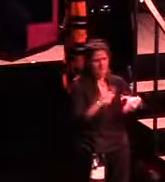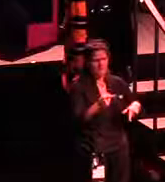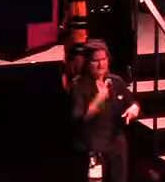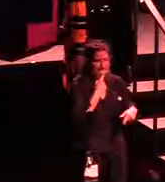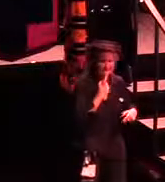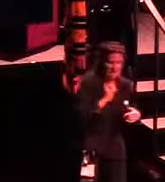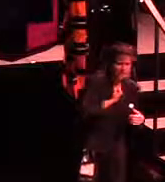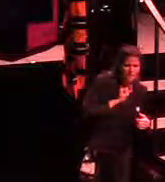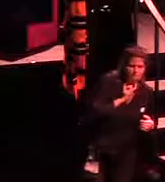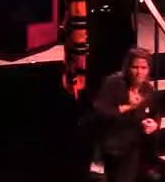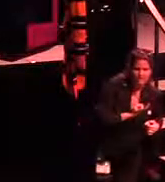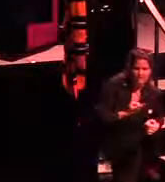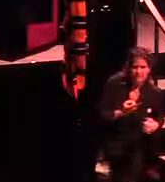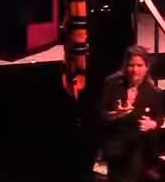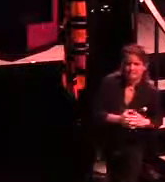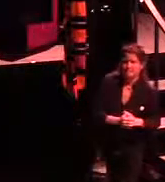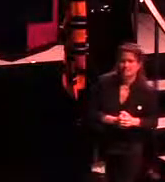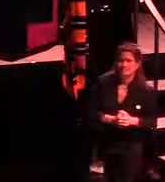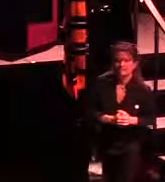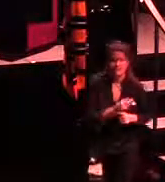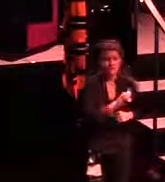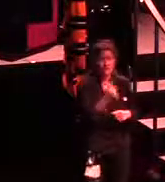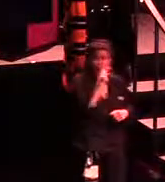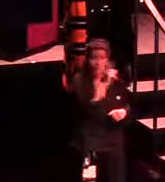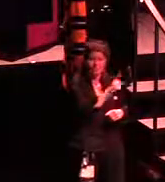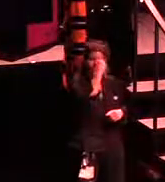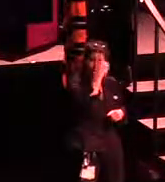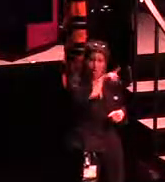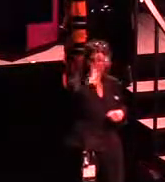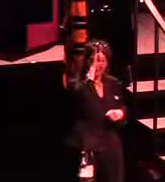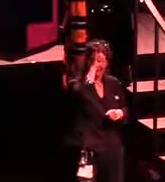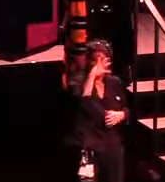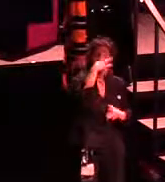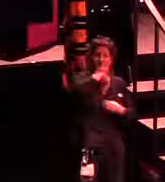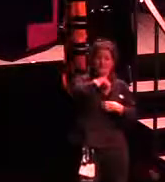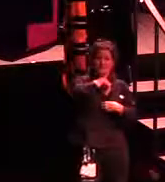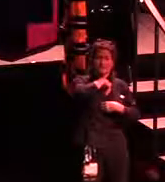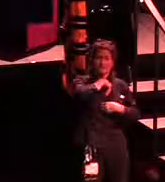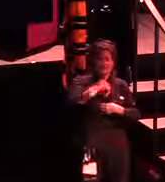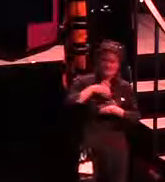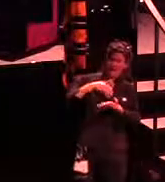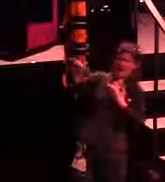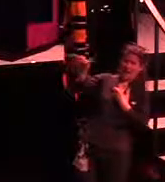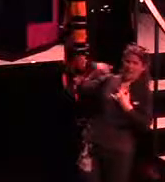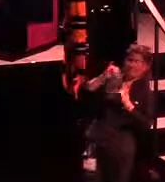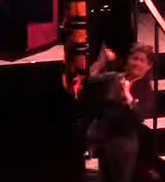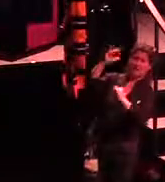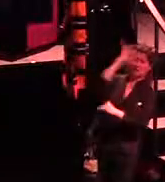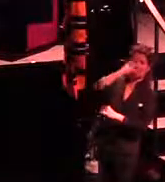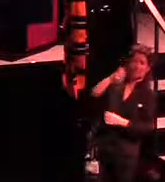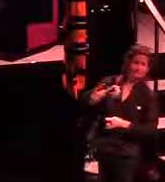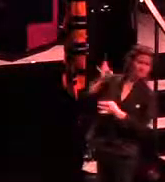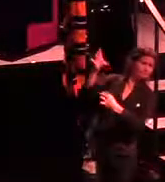wrong thing. Fuck, Biscuit. A few thought I was possessed. Possessed! Out, vile spirits!